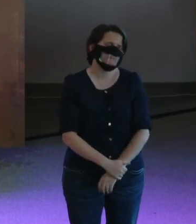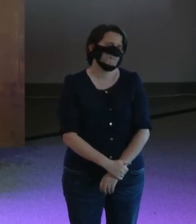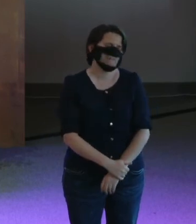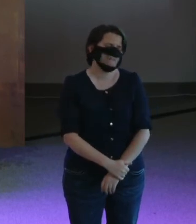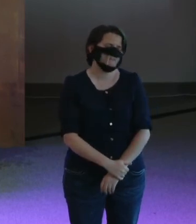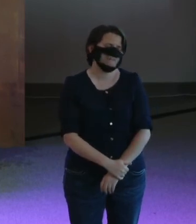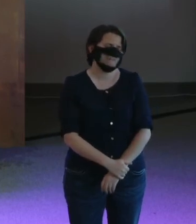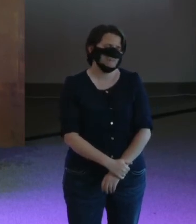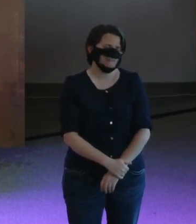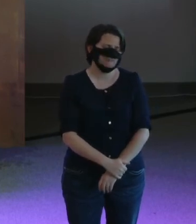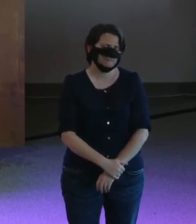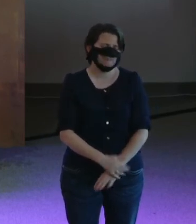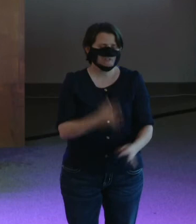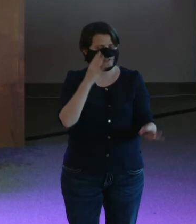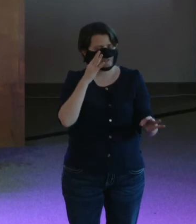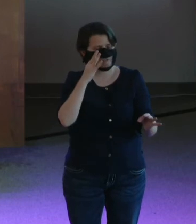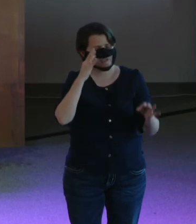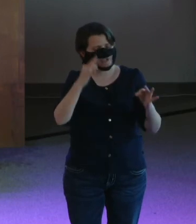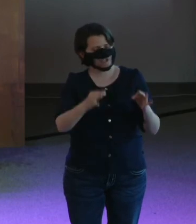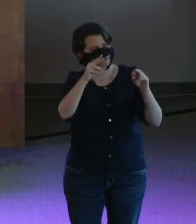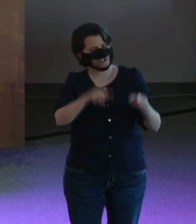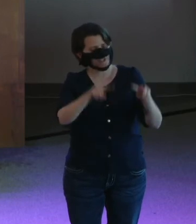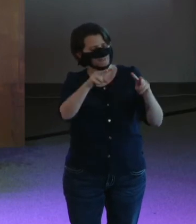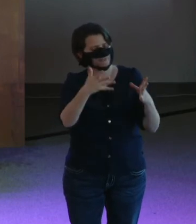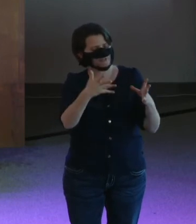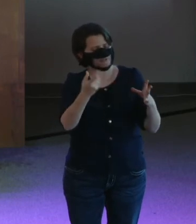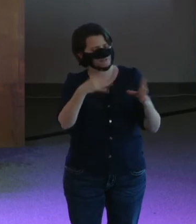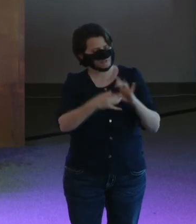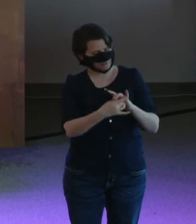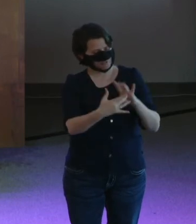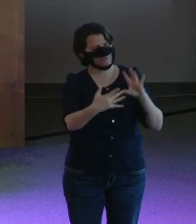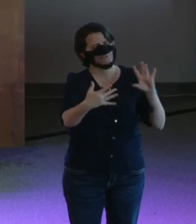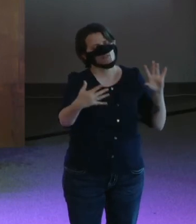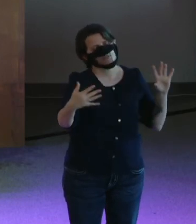And we release the judgments, we let that go.